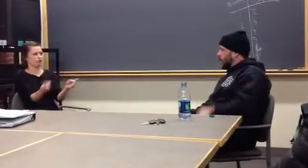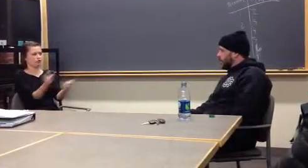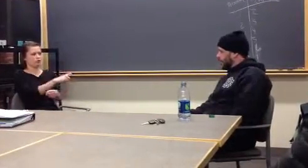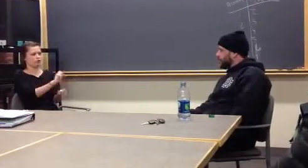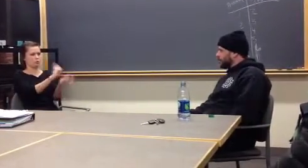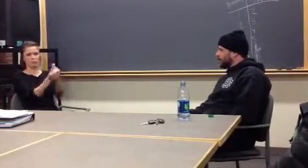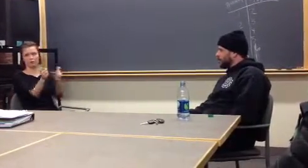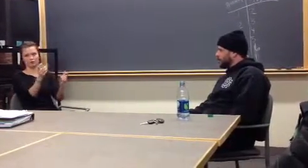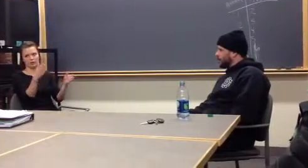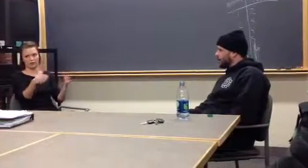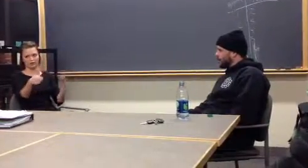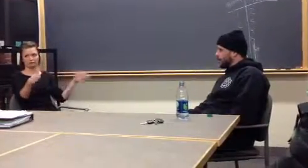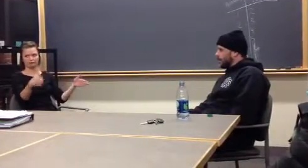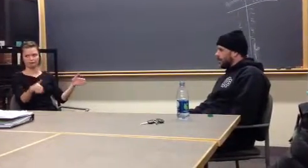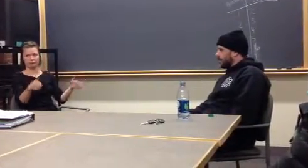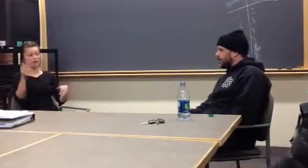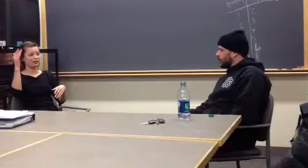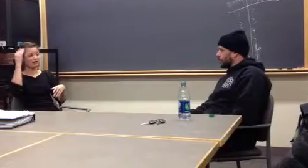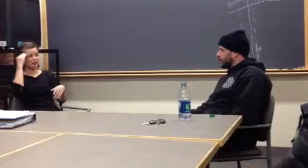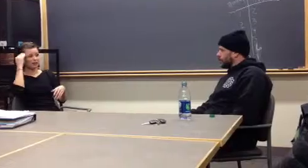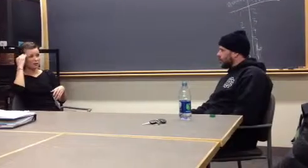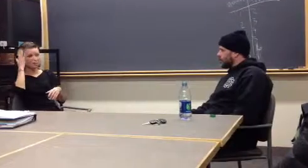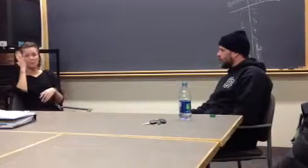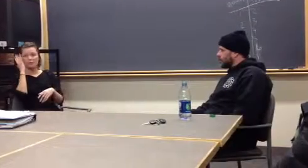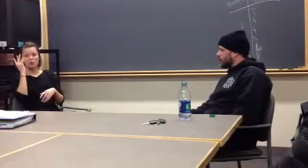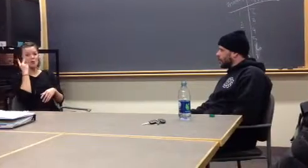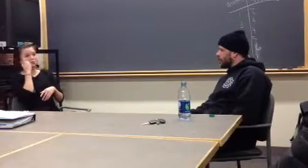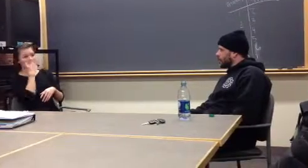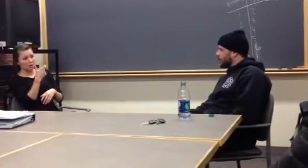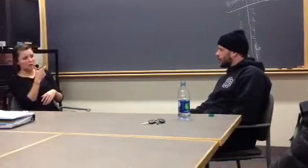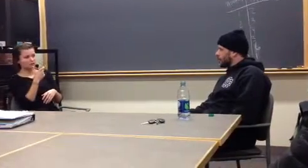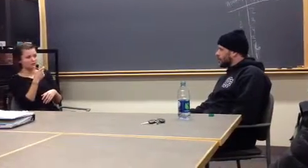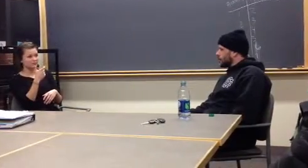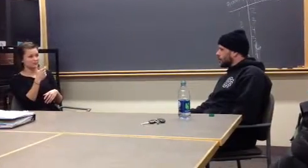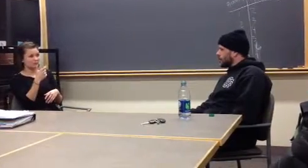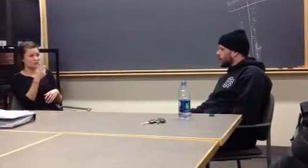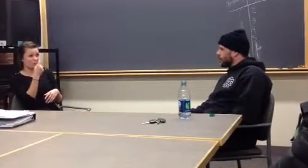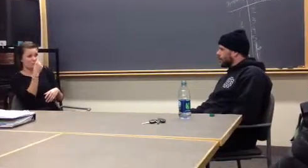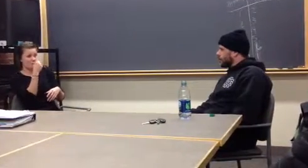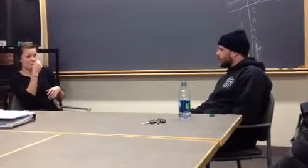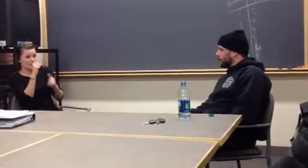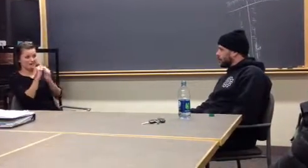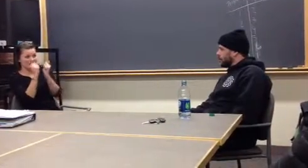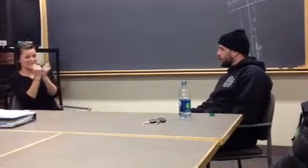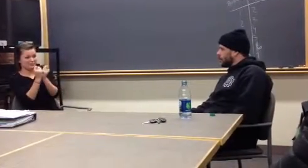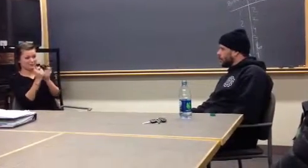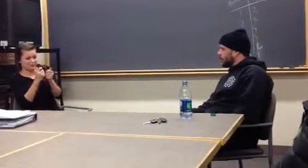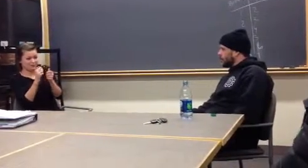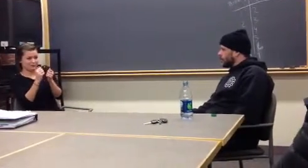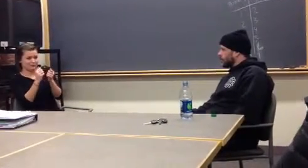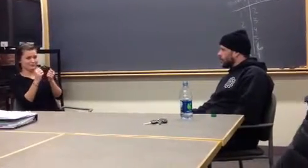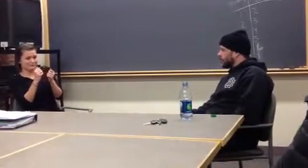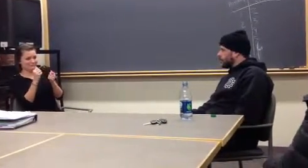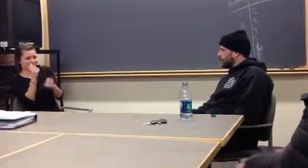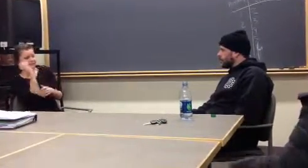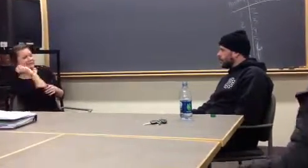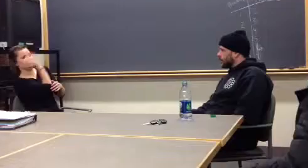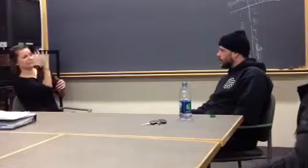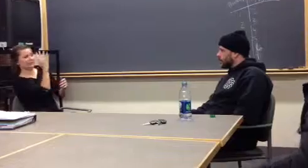I feel like one team tries to get the ball in the net or something a couple of times, and then they